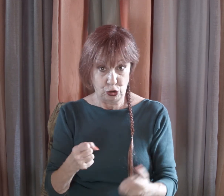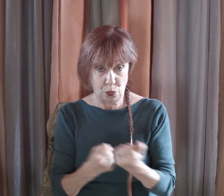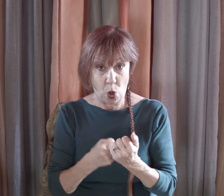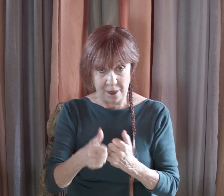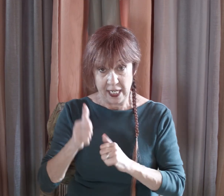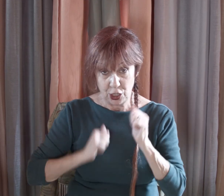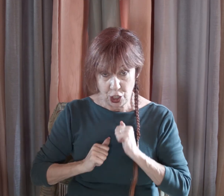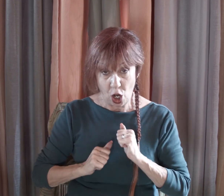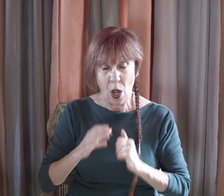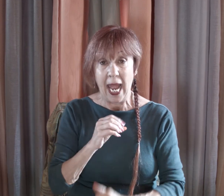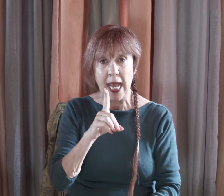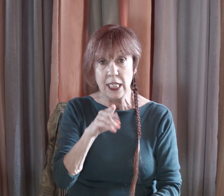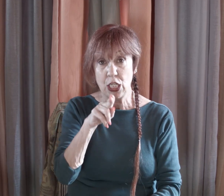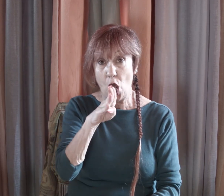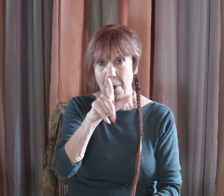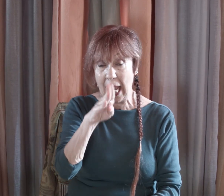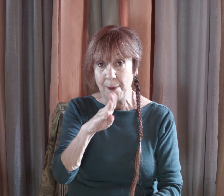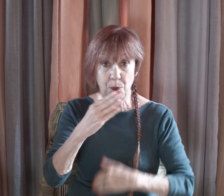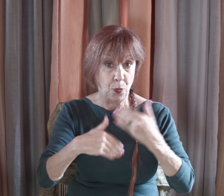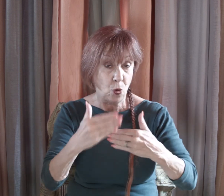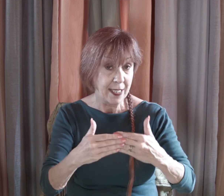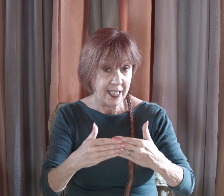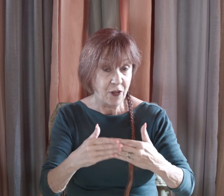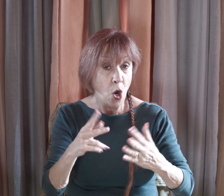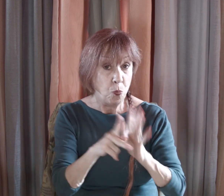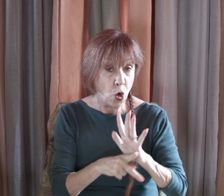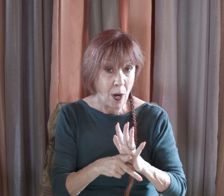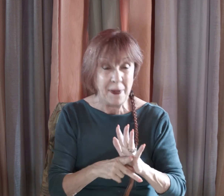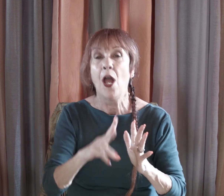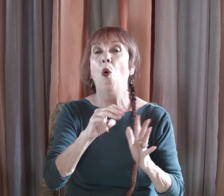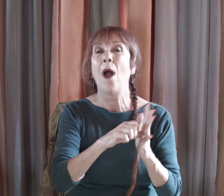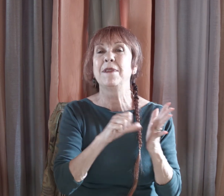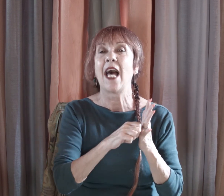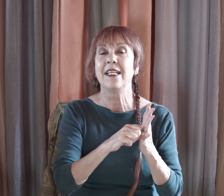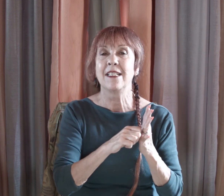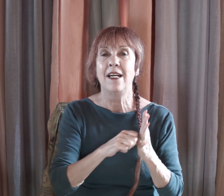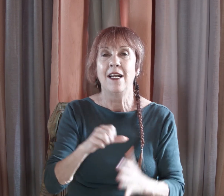To support this show and Dublab's progressive programming, go to dublab.com/support.